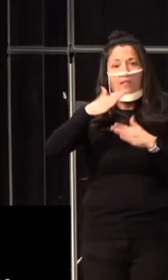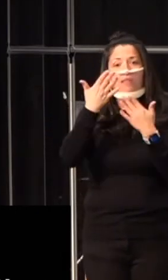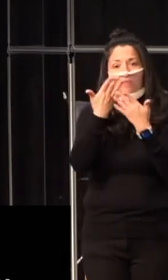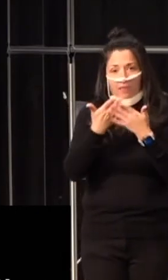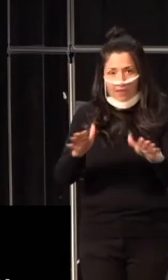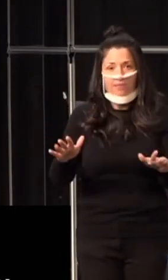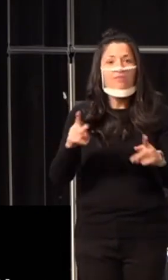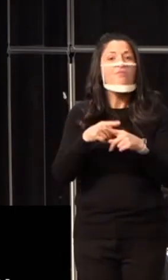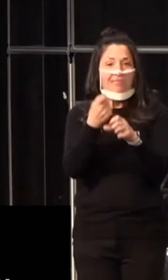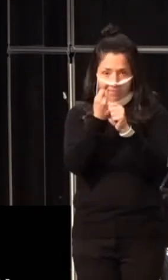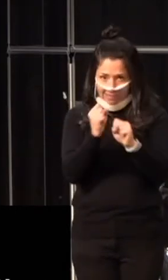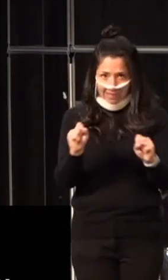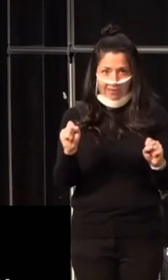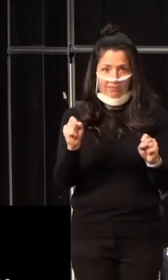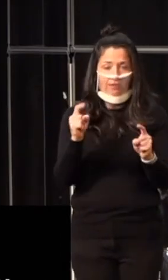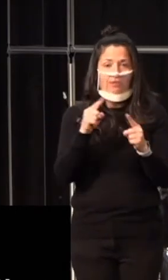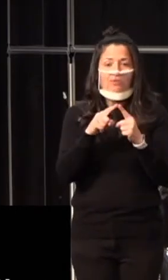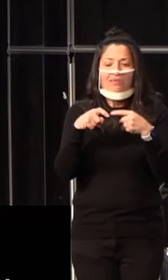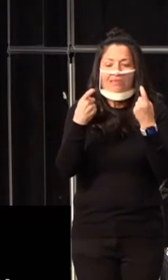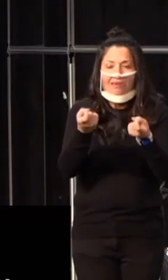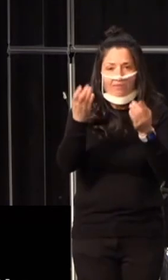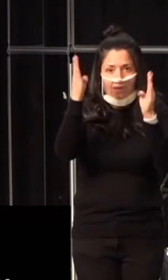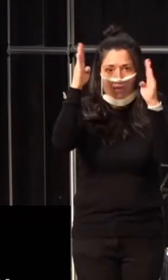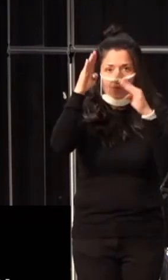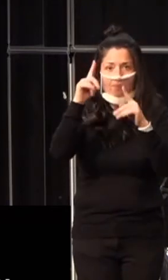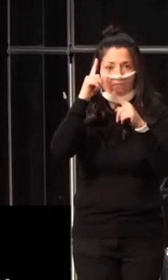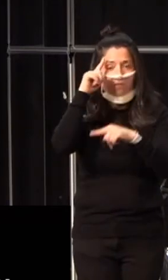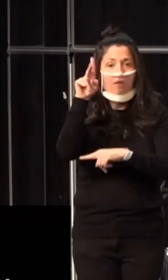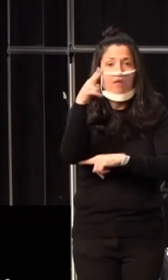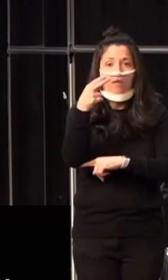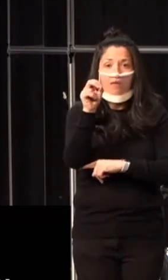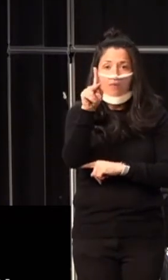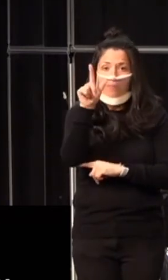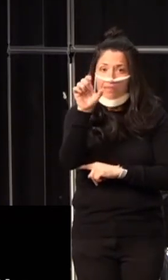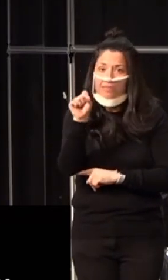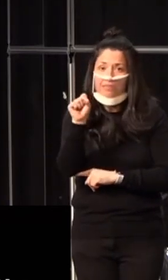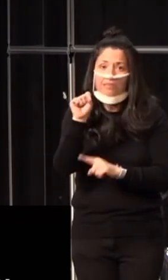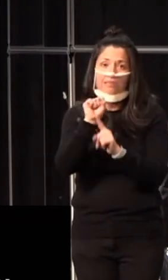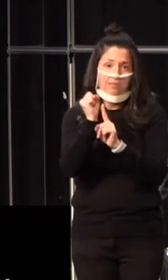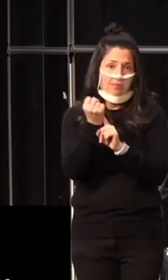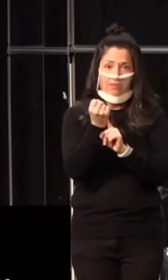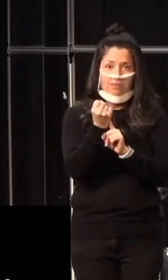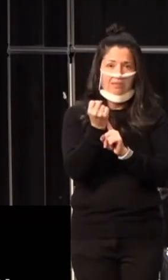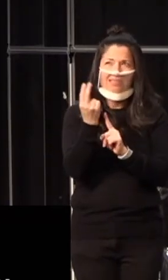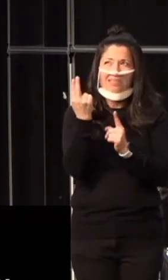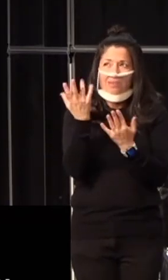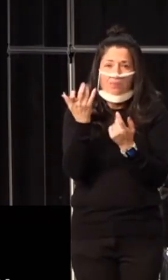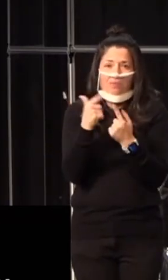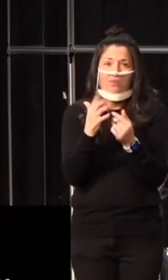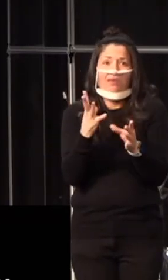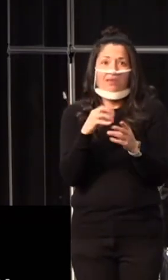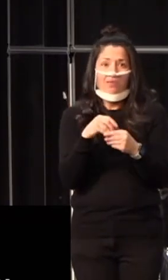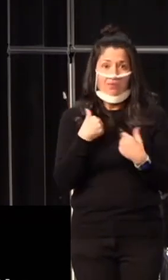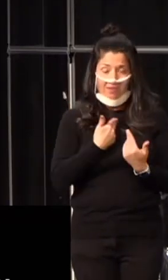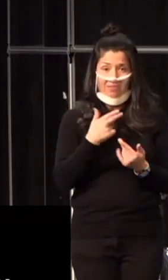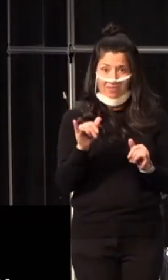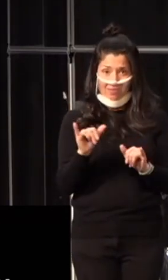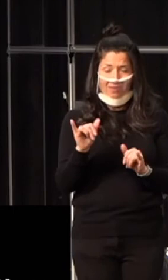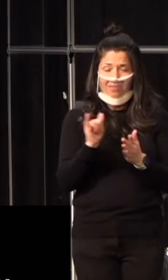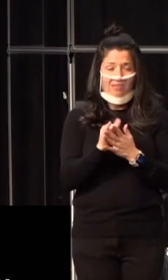to make a way of a hopeless situation. Isn't that great? And he wants to include us. How fascinating is that?